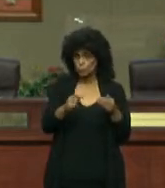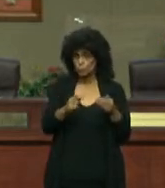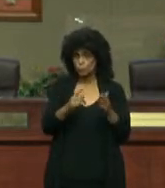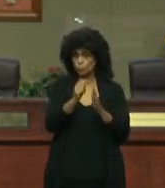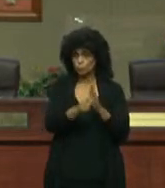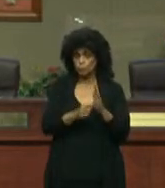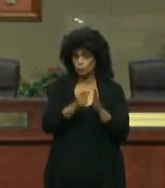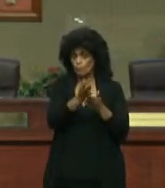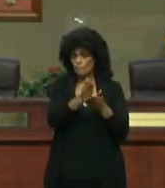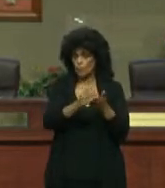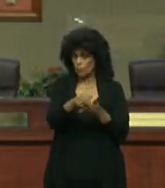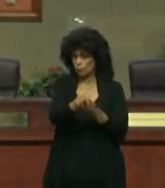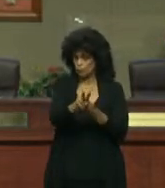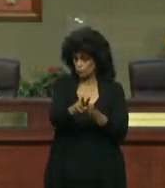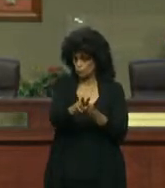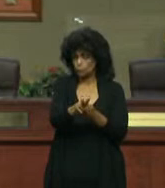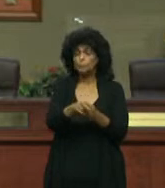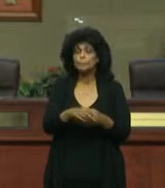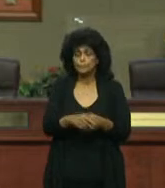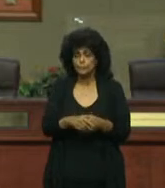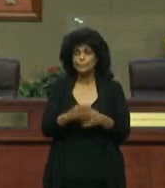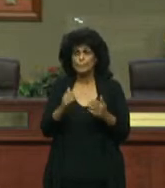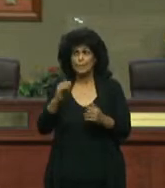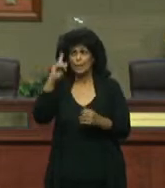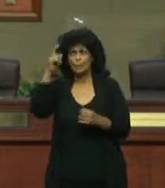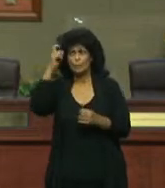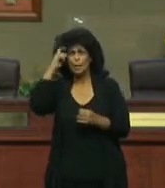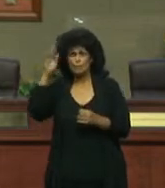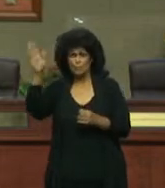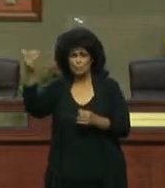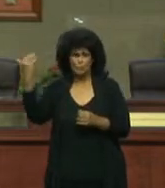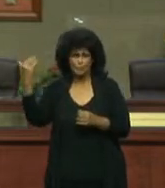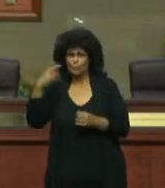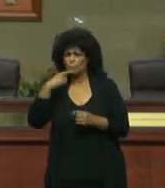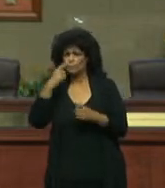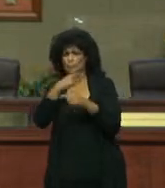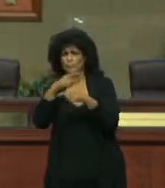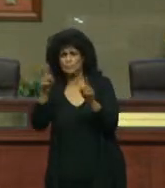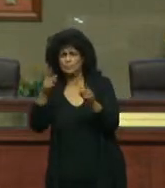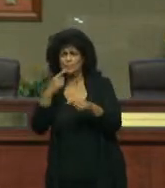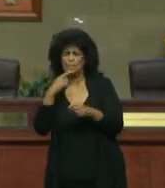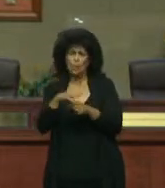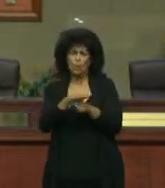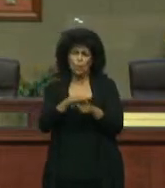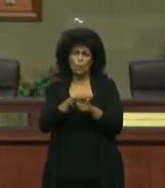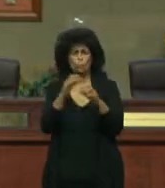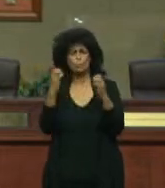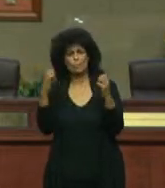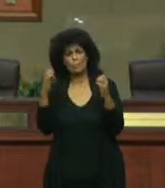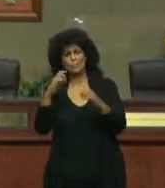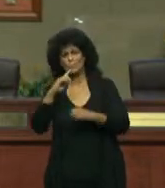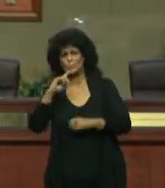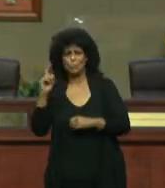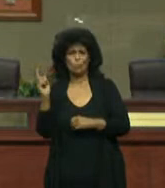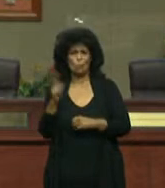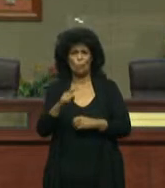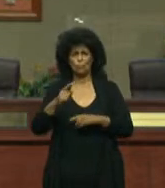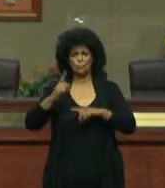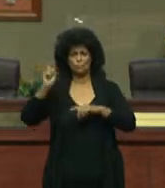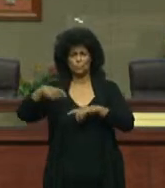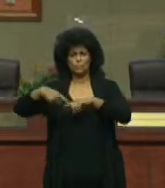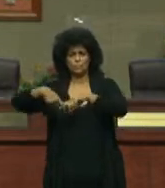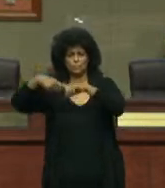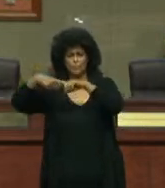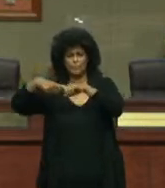following the governor's announcement to suspend local COVID emergency orders, have you